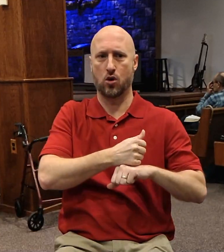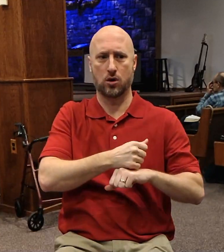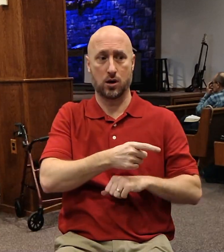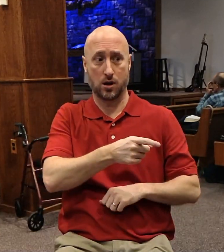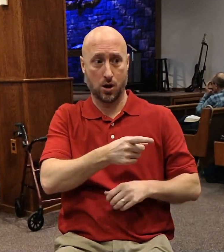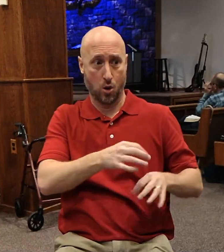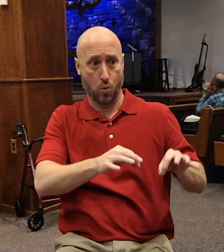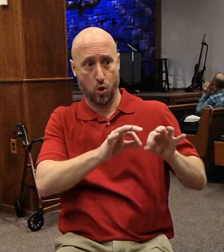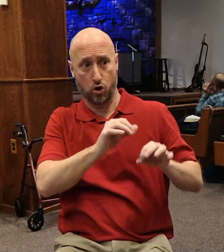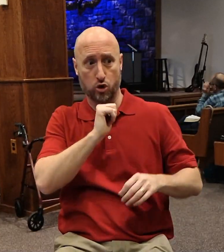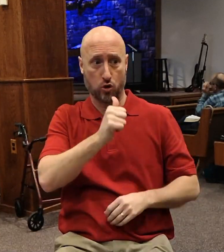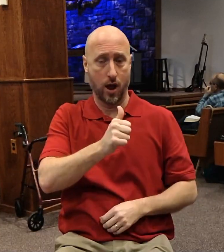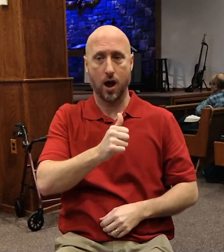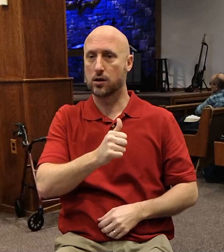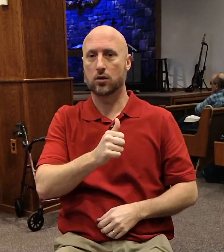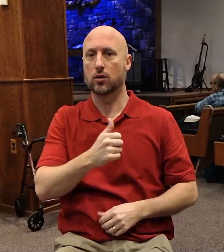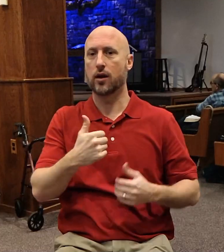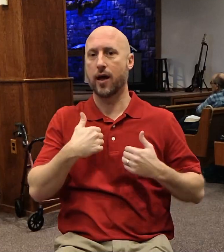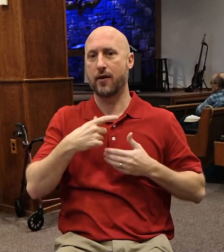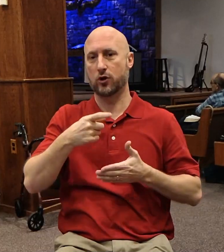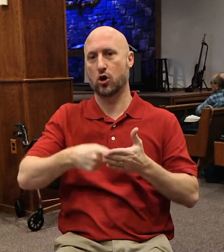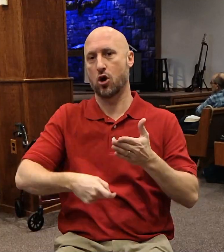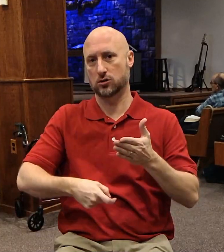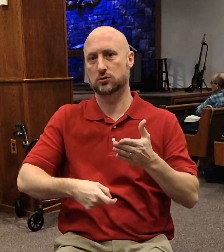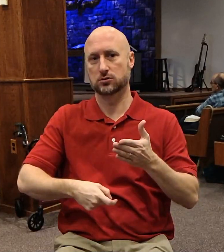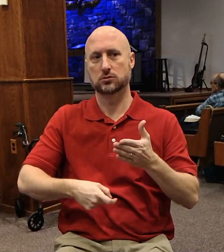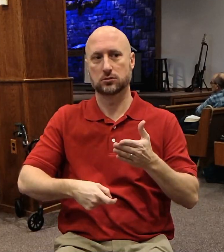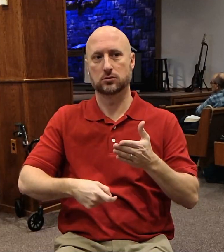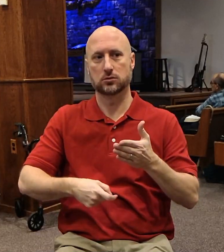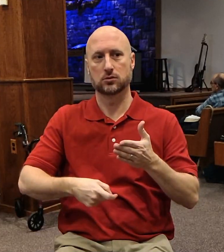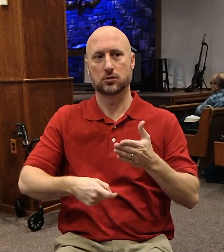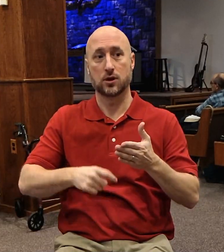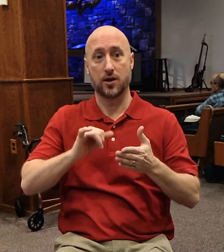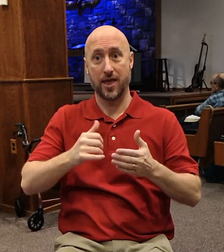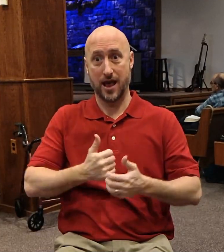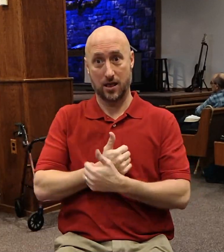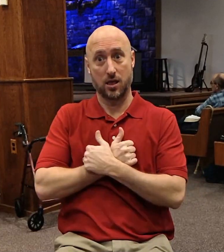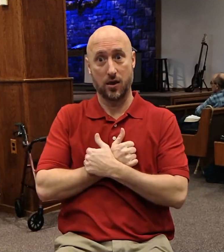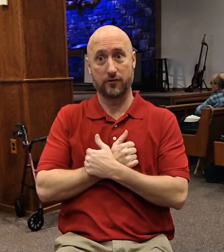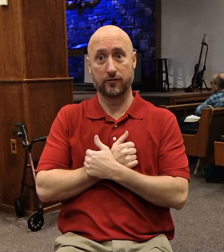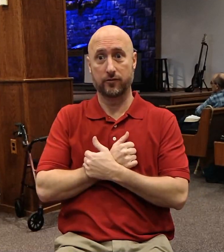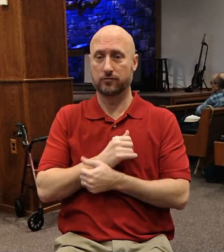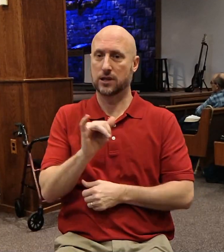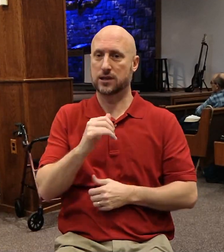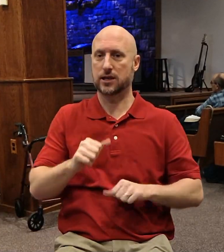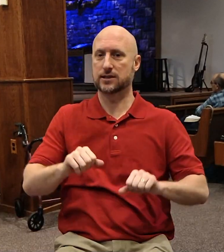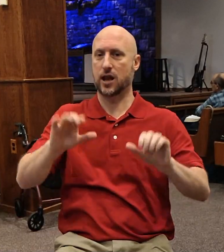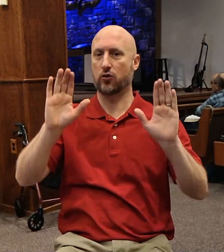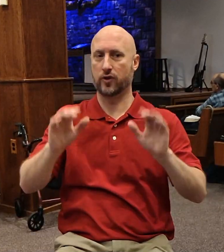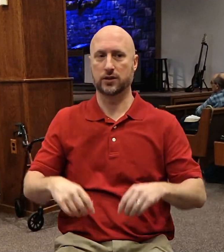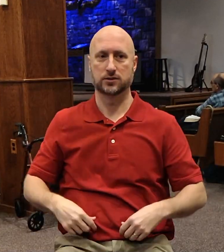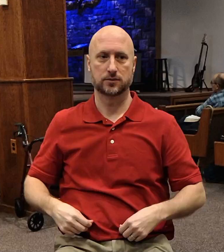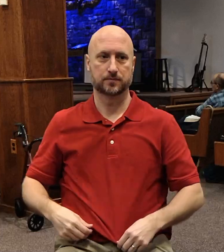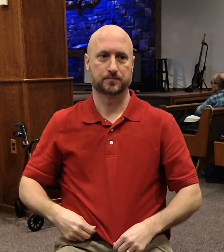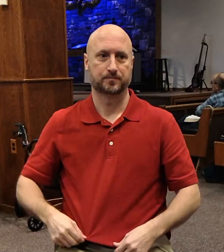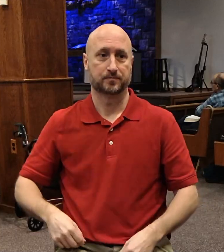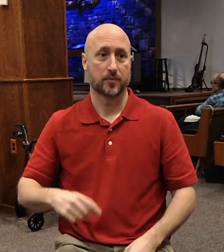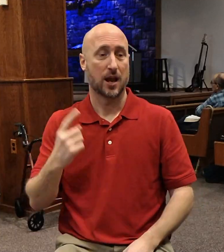of the other person. There's a cost to the one who's loving. There's a sacrifice. There's something